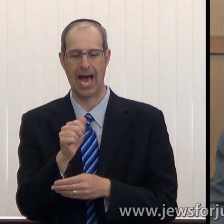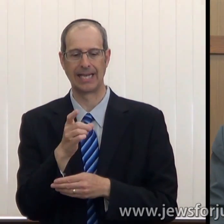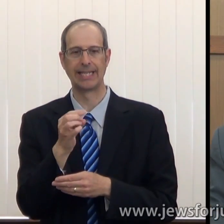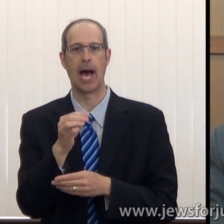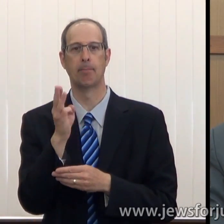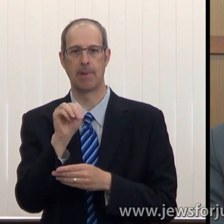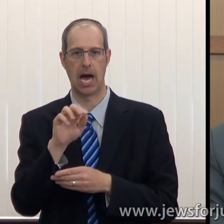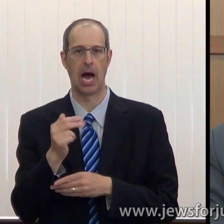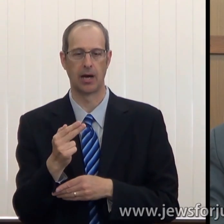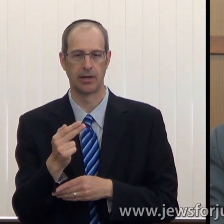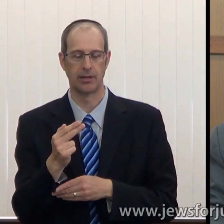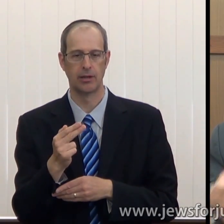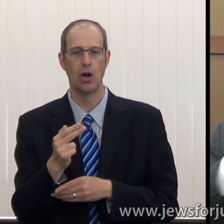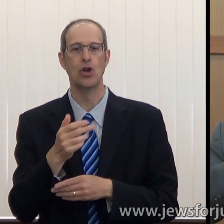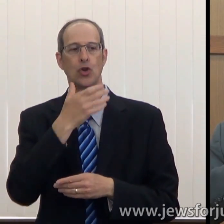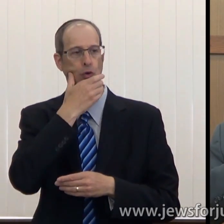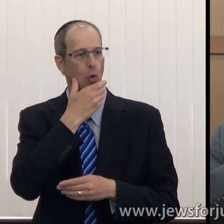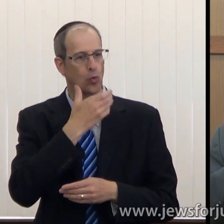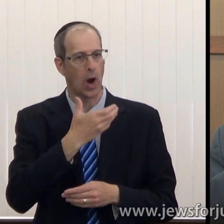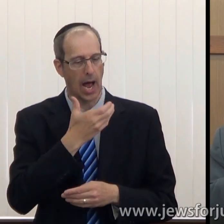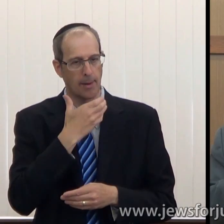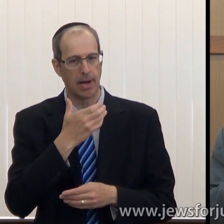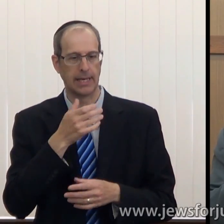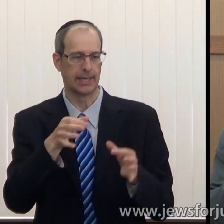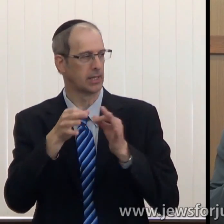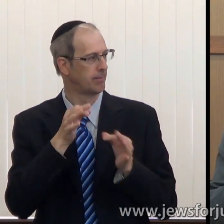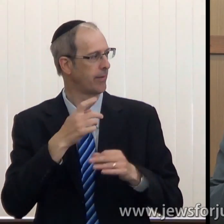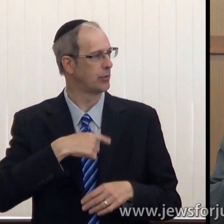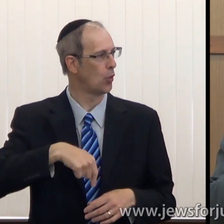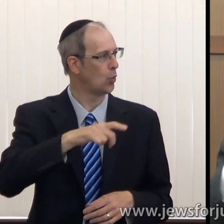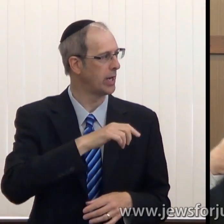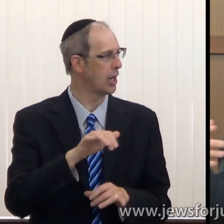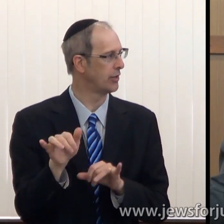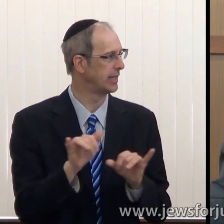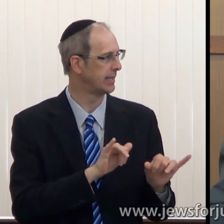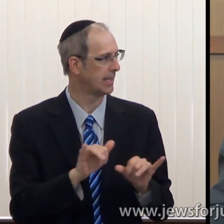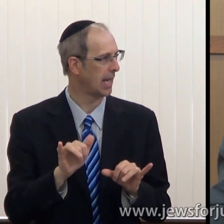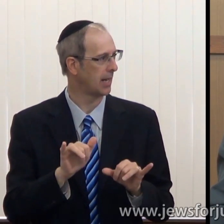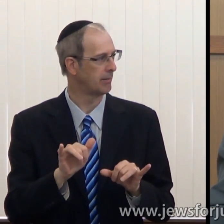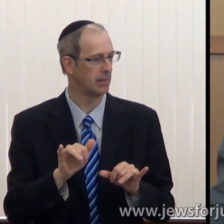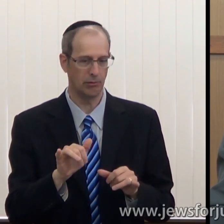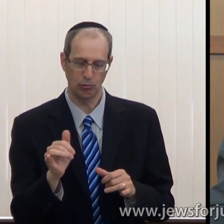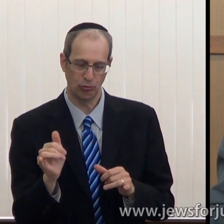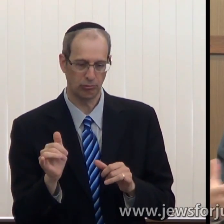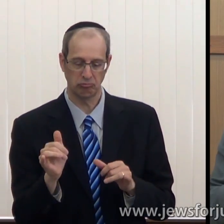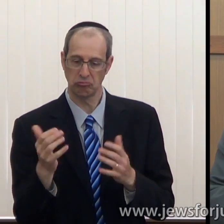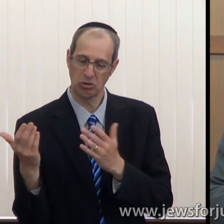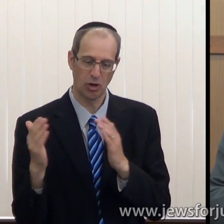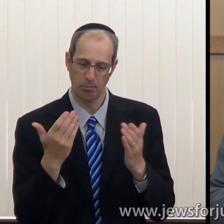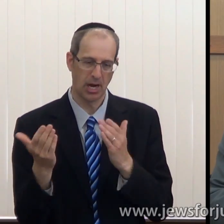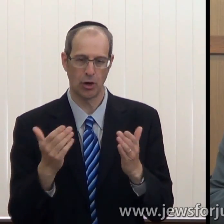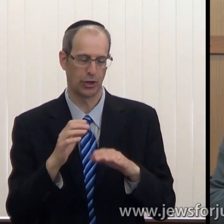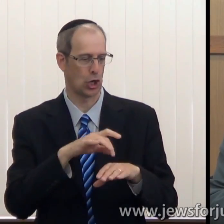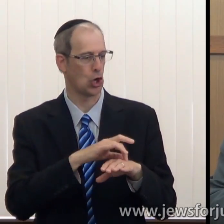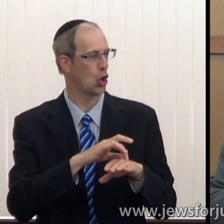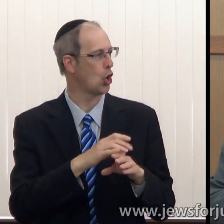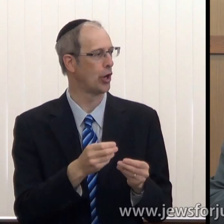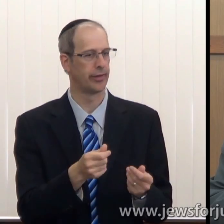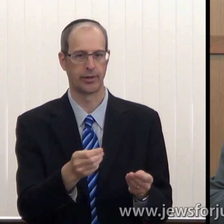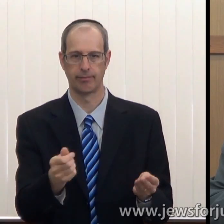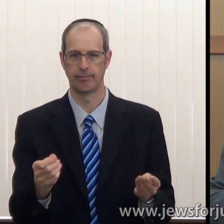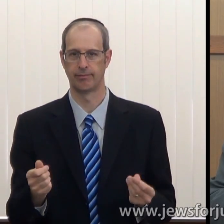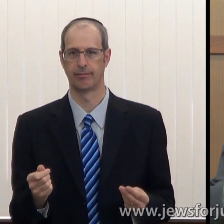And the rabbis explain that we are very much like the earth. We're very much like the earth.